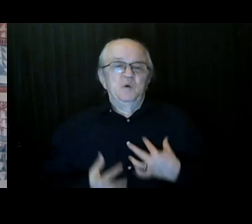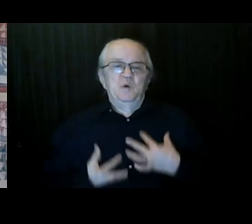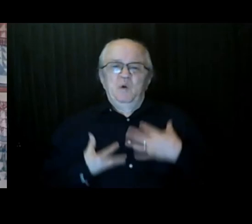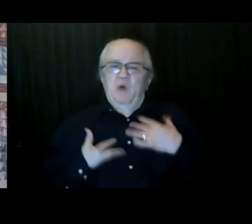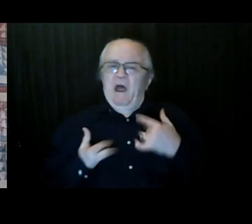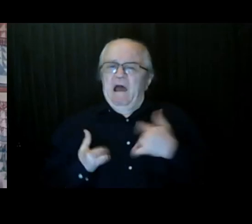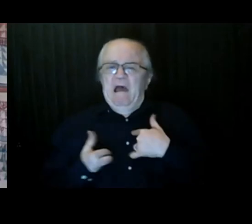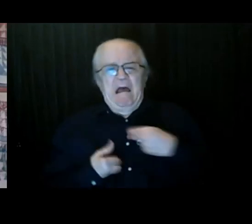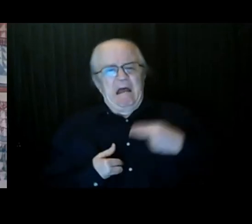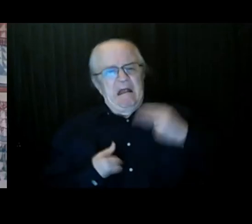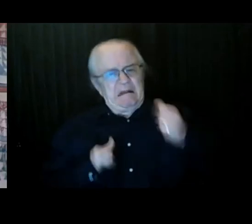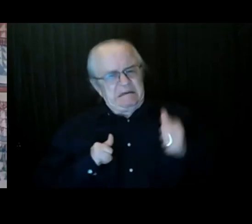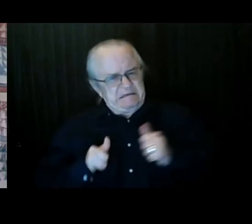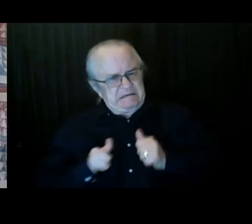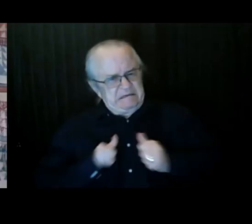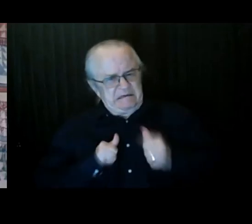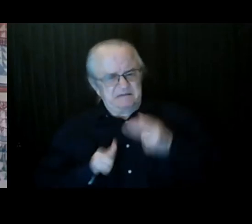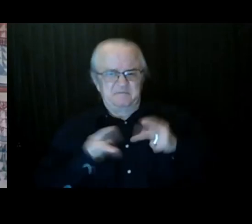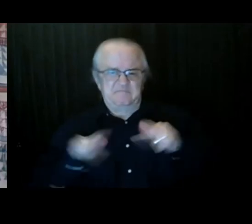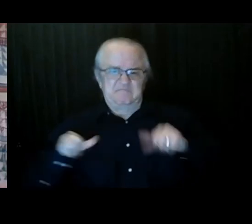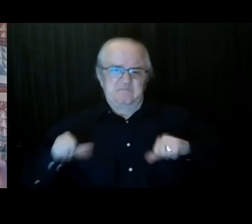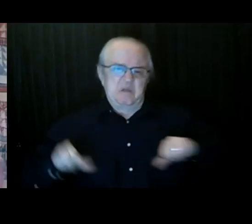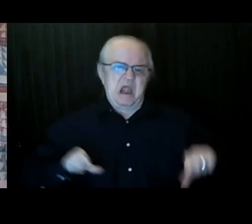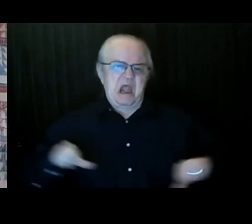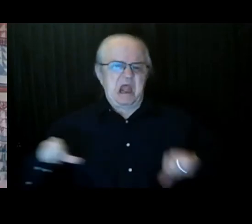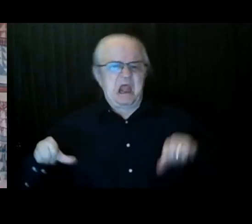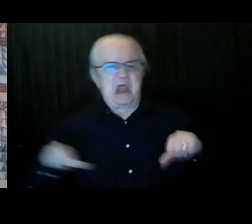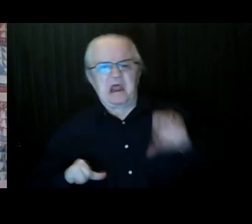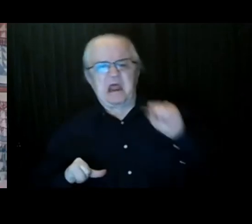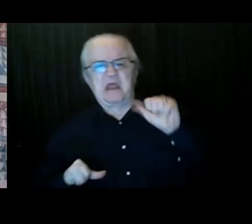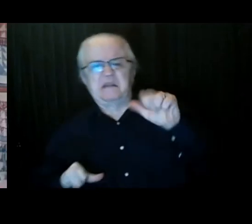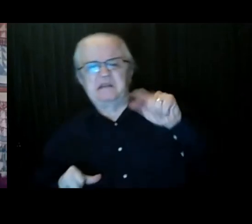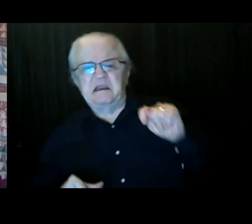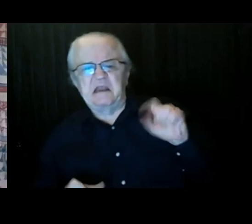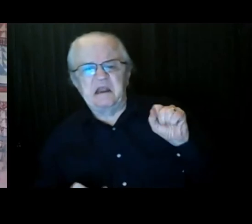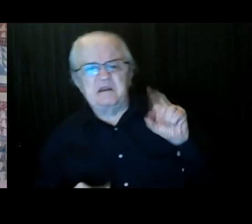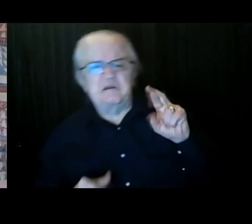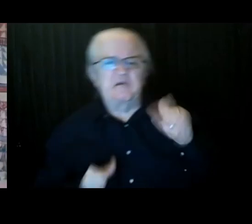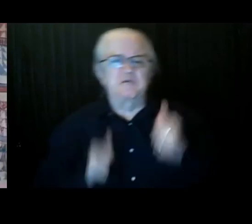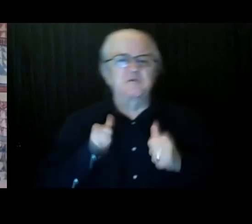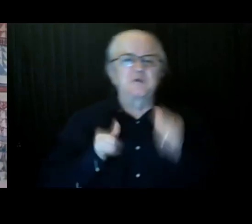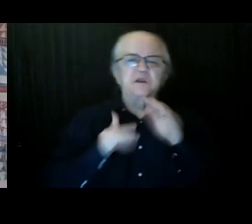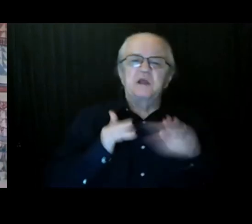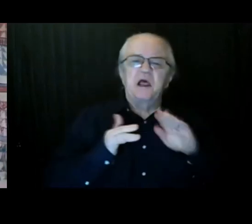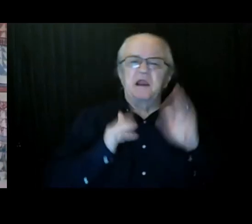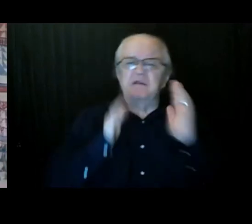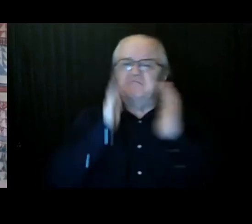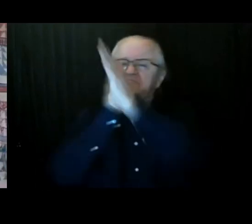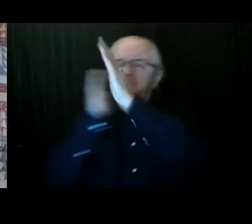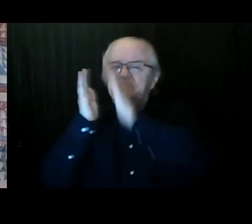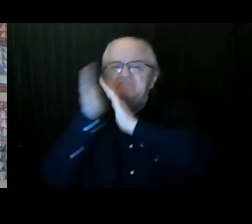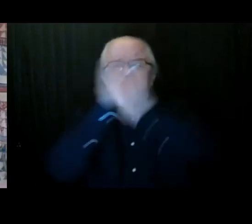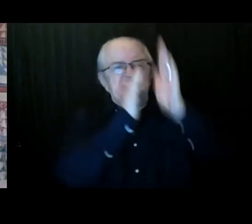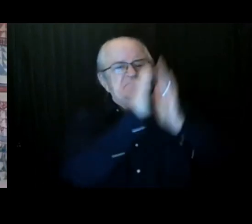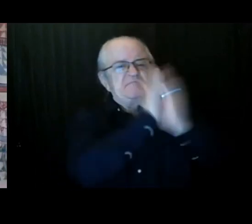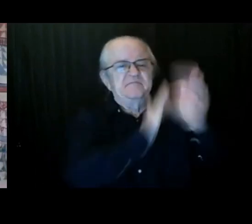was at a high school where everybody bragged about their SAT scores and what colleges they were going to. And they were all going to fantastic places. And I